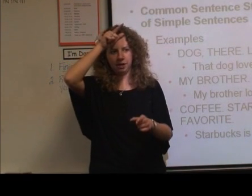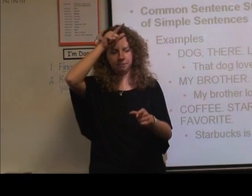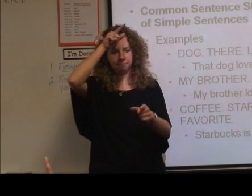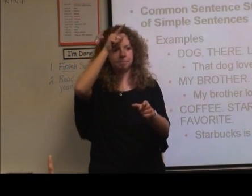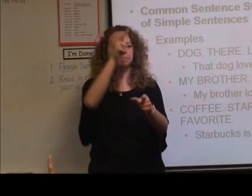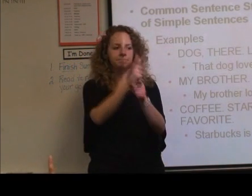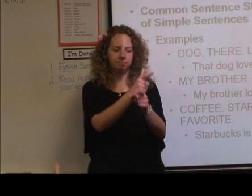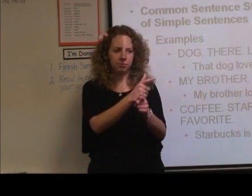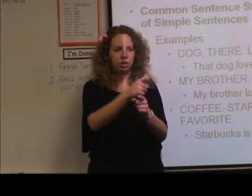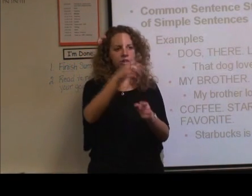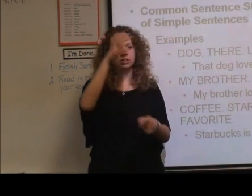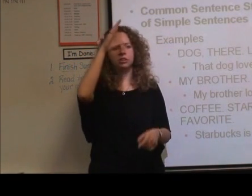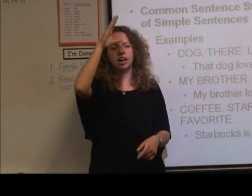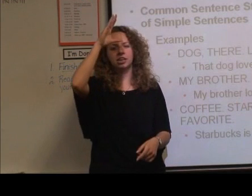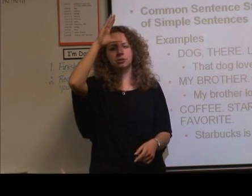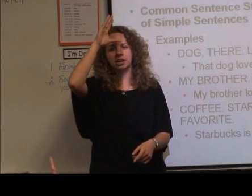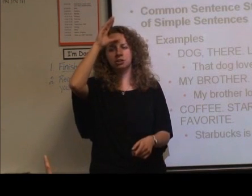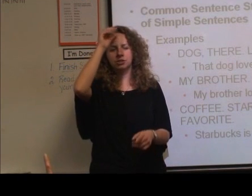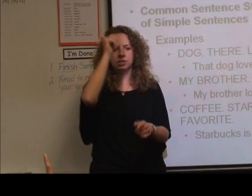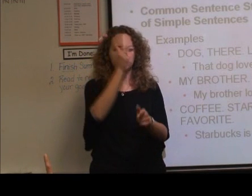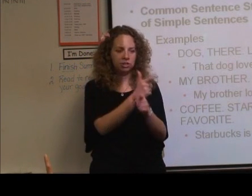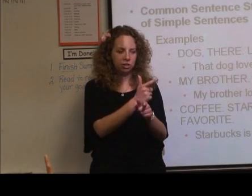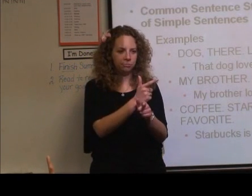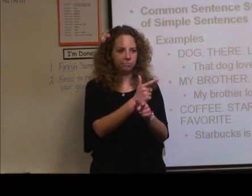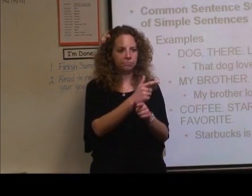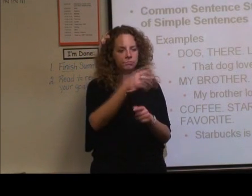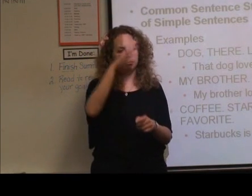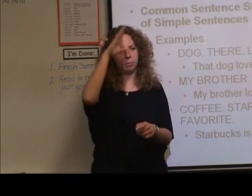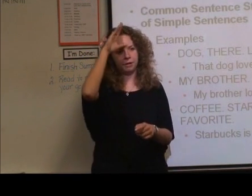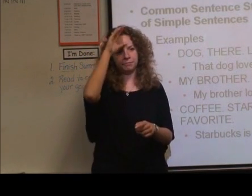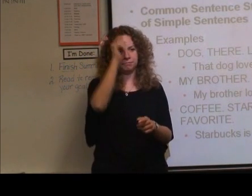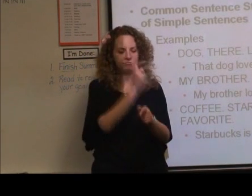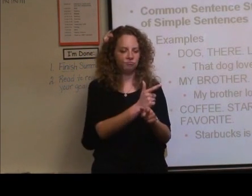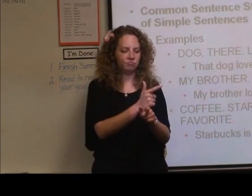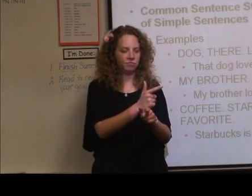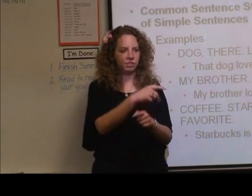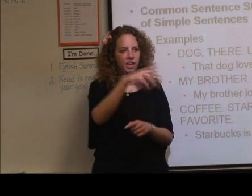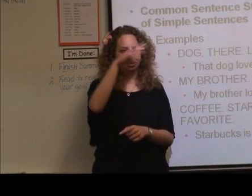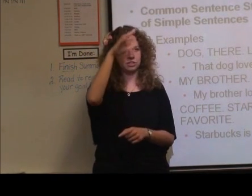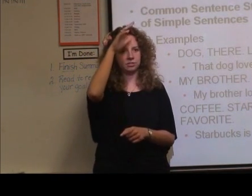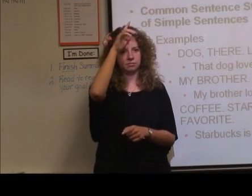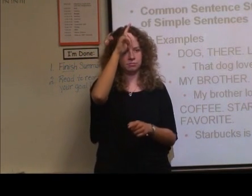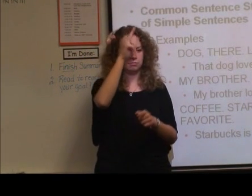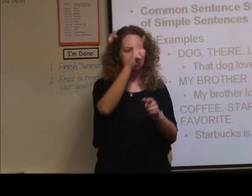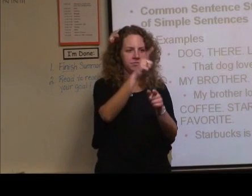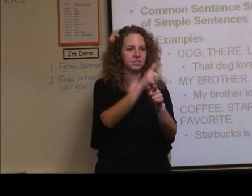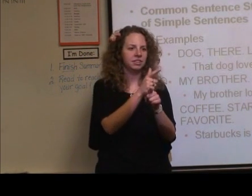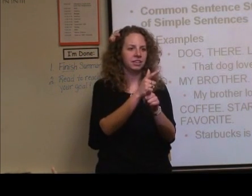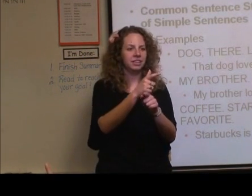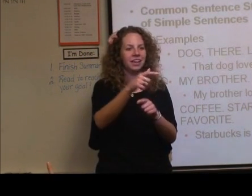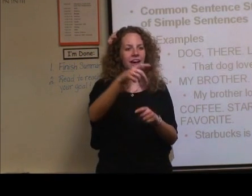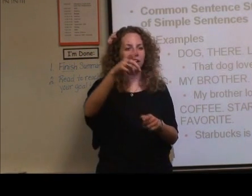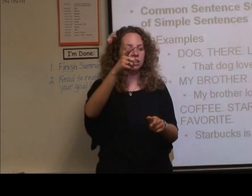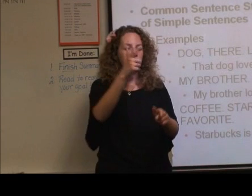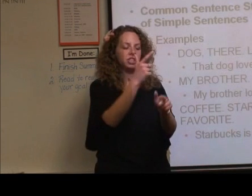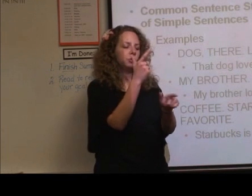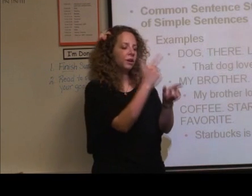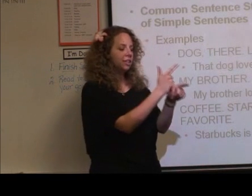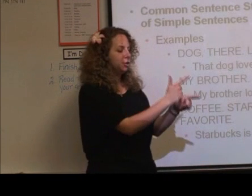here. So, yeah, you can do it this way too, but kind of just. Yeah, just the way that you